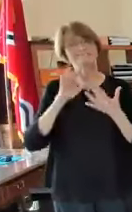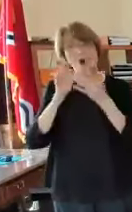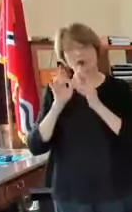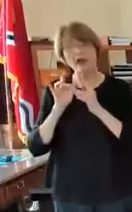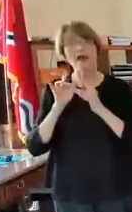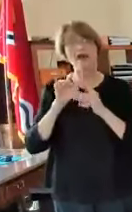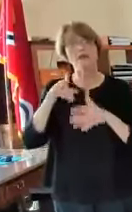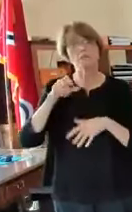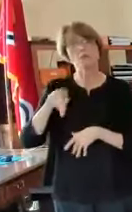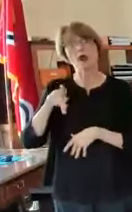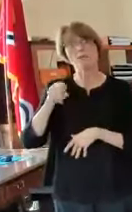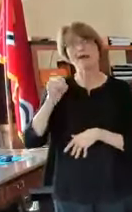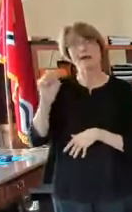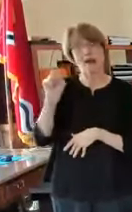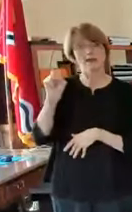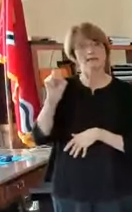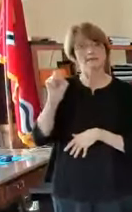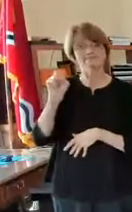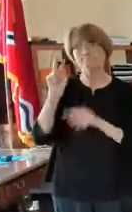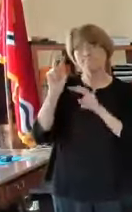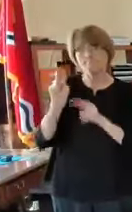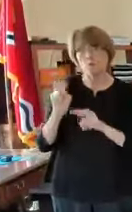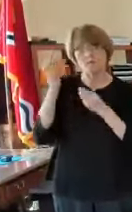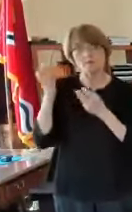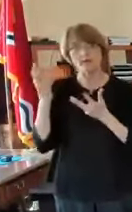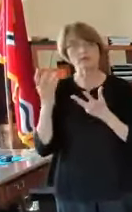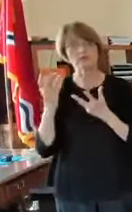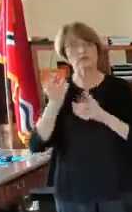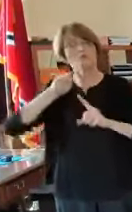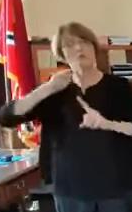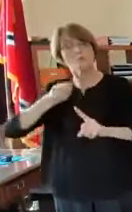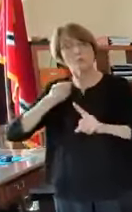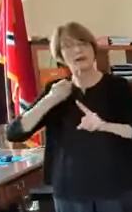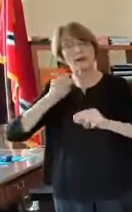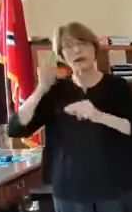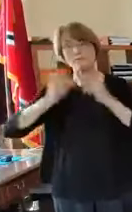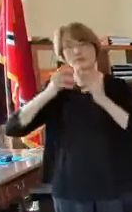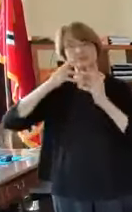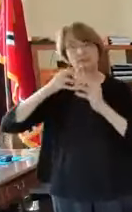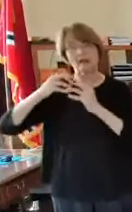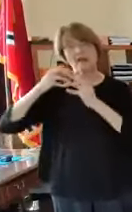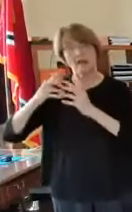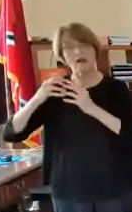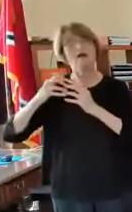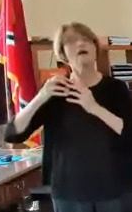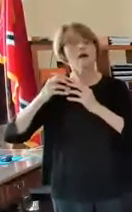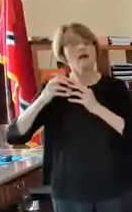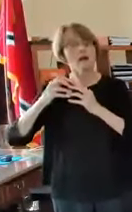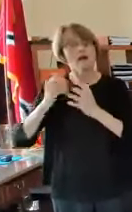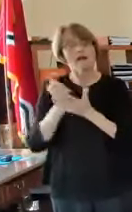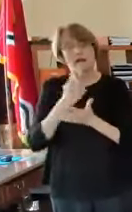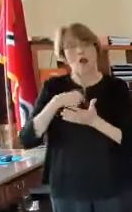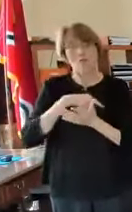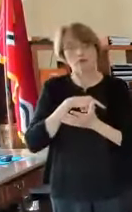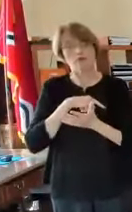to stabilize our building stock here and be able to rebuild